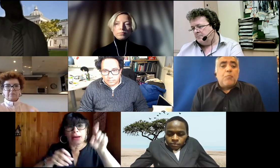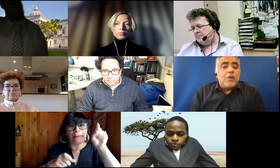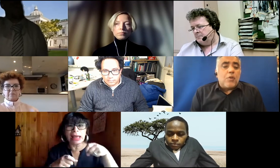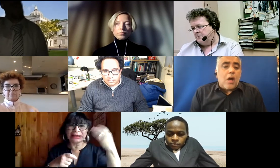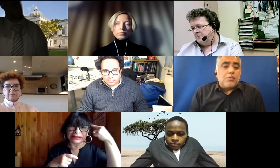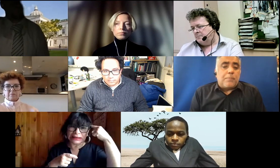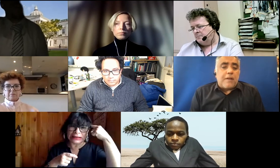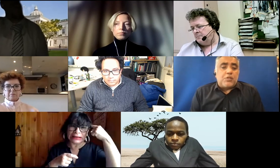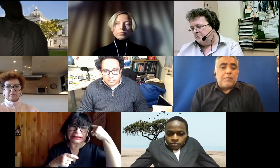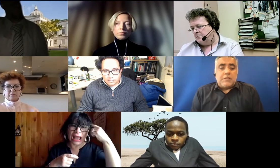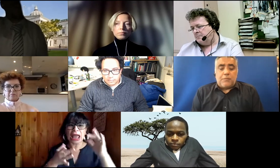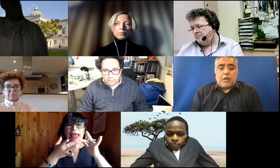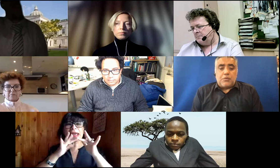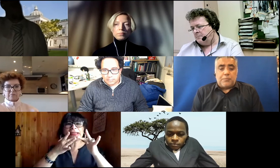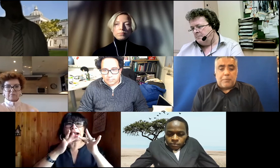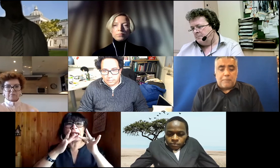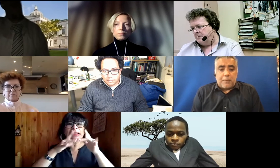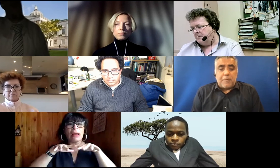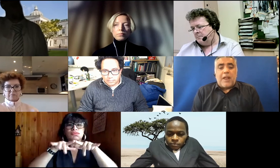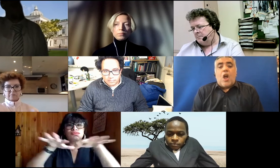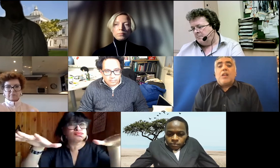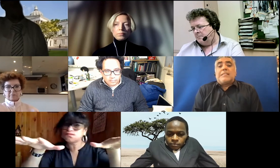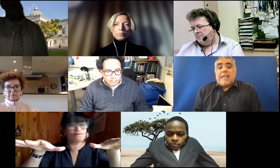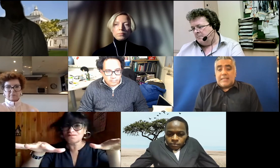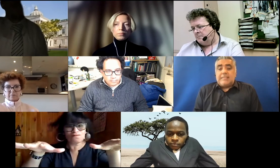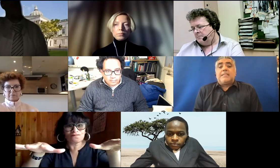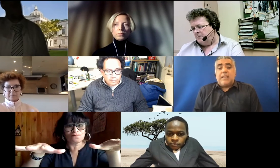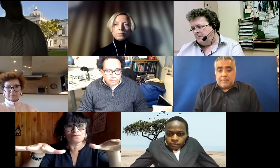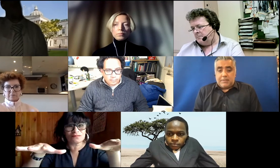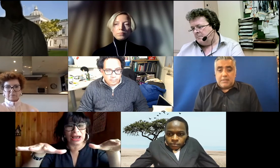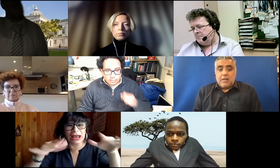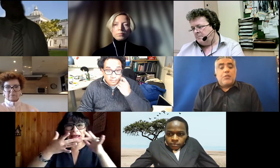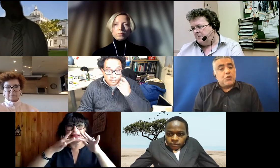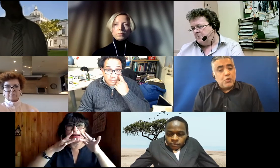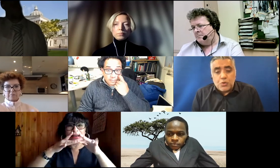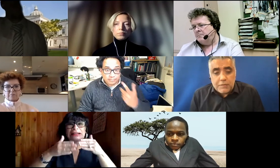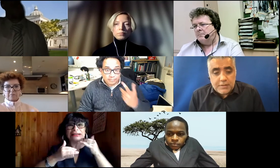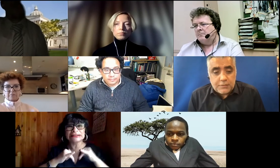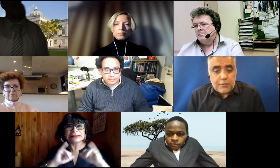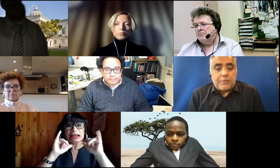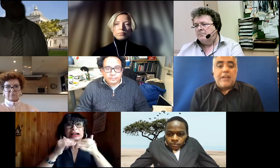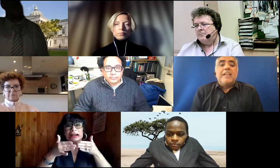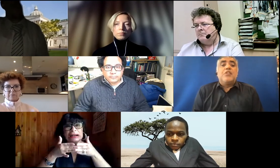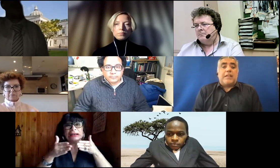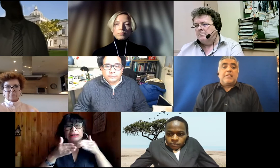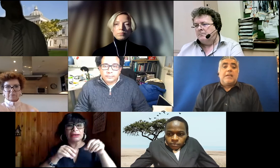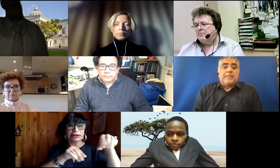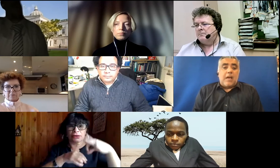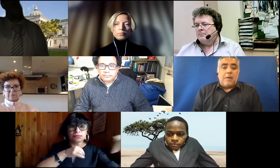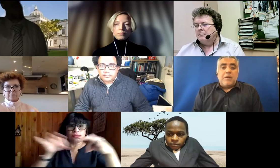And we don't also provide services for people that are outside the city limits. There's no services for the